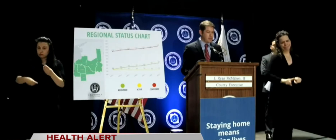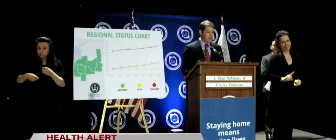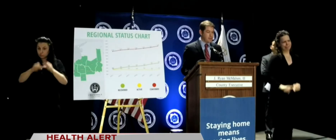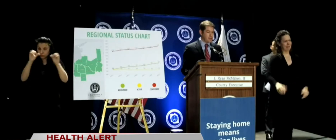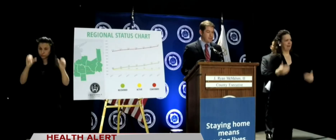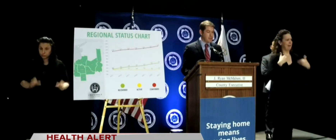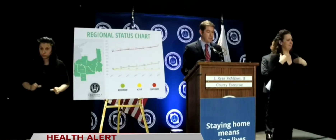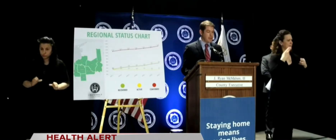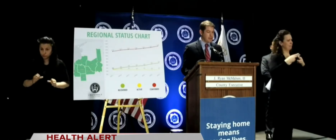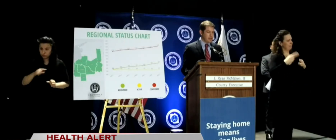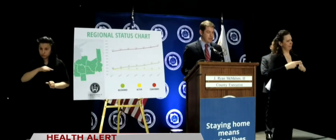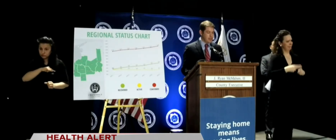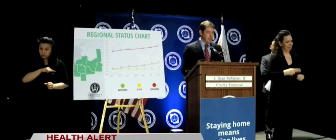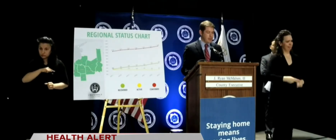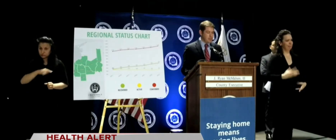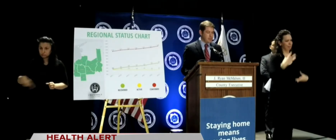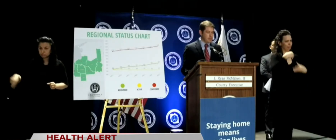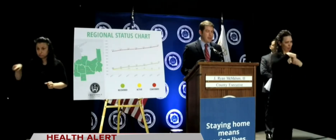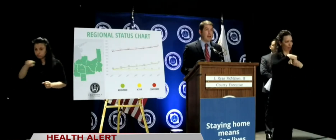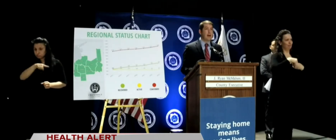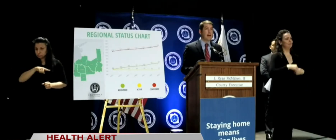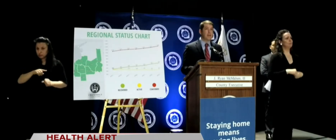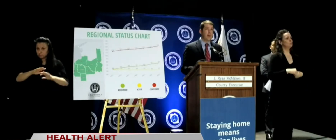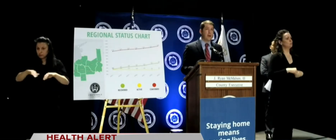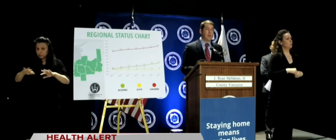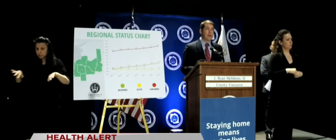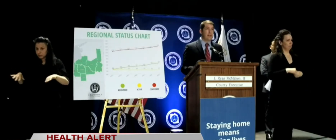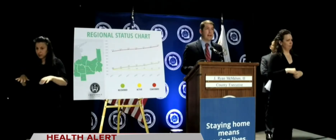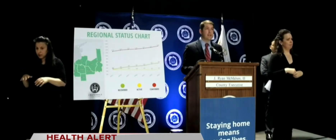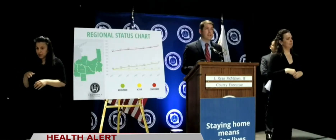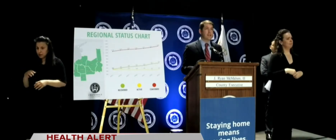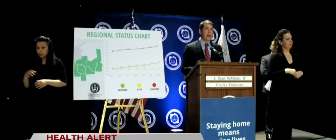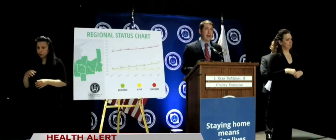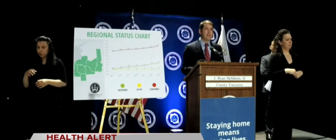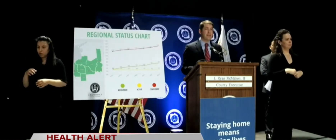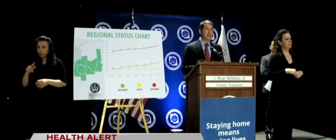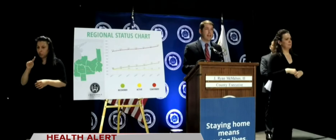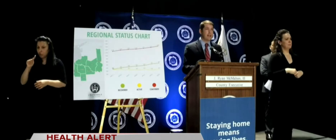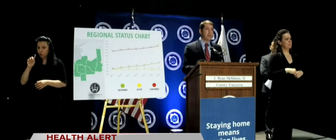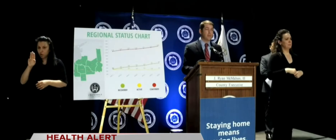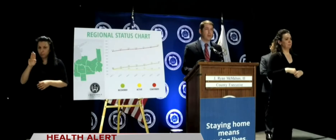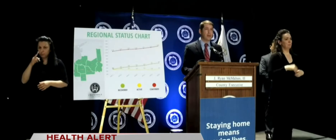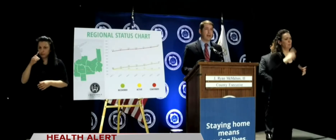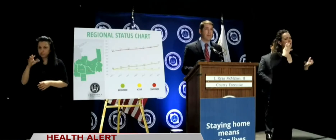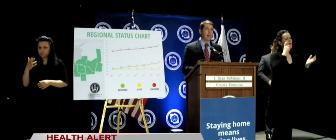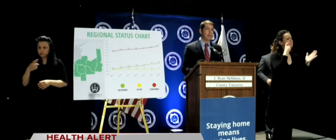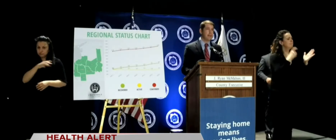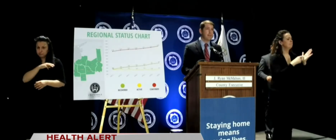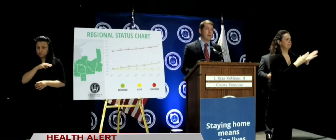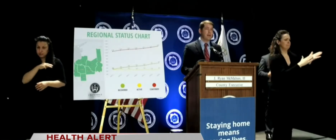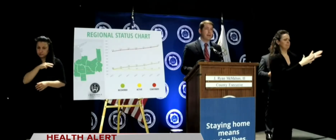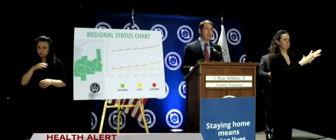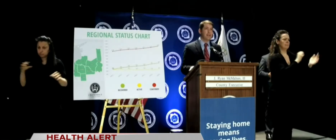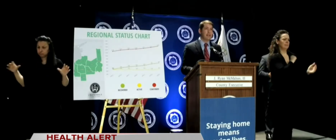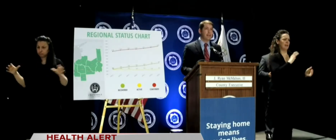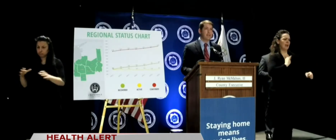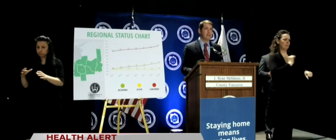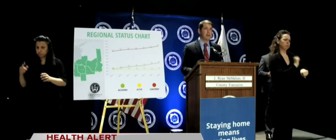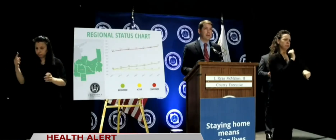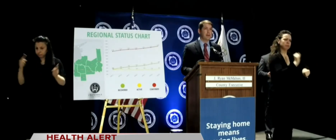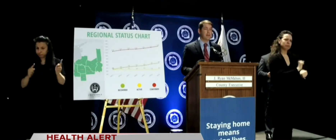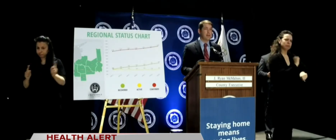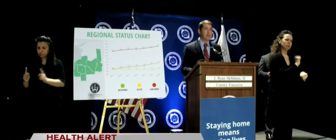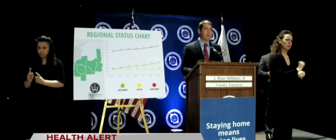from the Human Services Leadership Council. Also, I want to acknowledge the staff that has led this work on my team. Jen